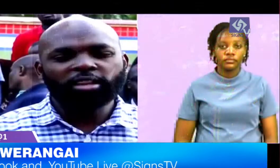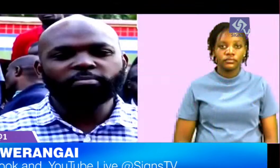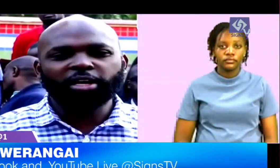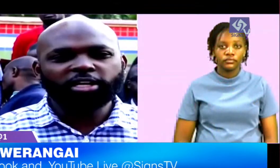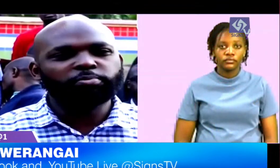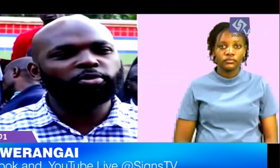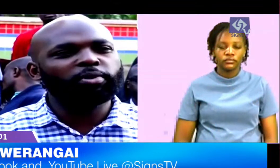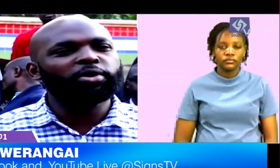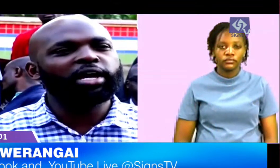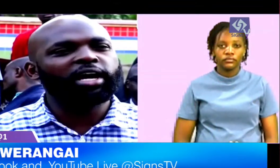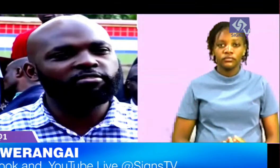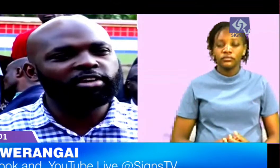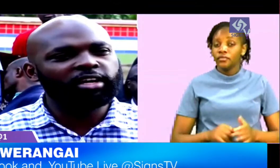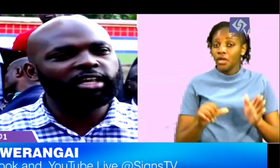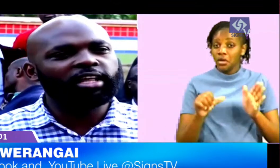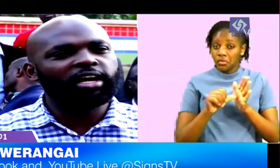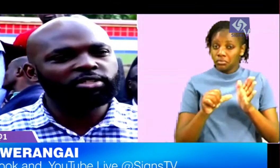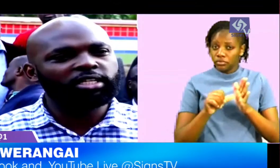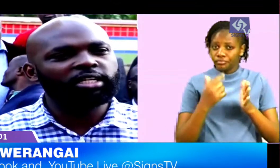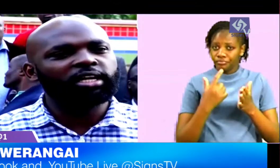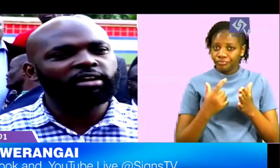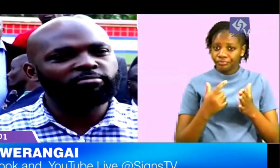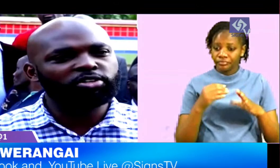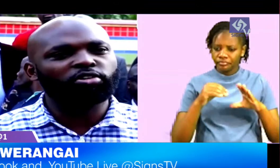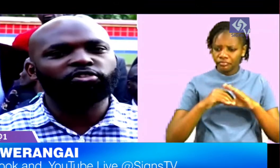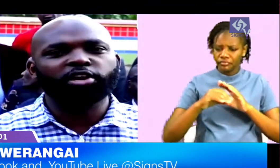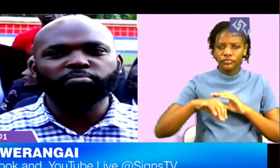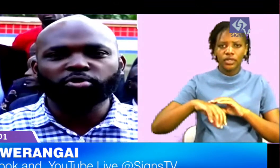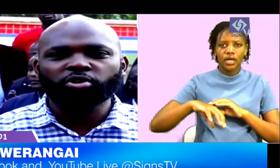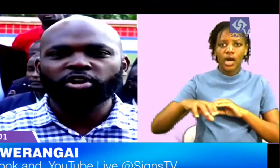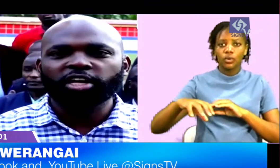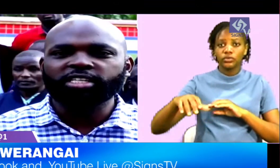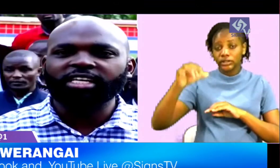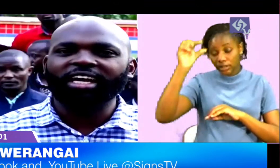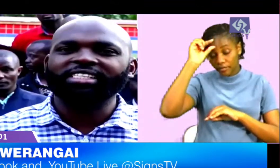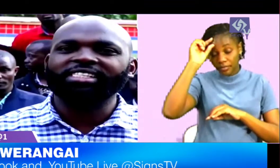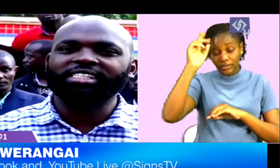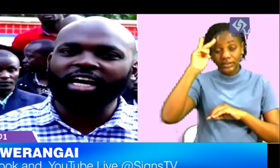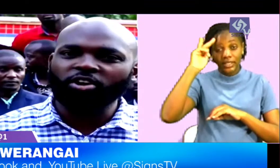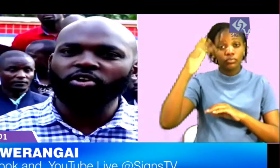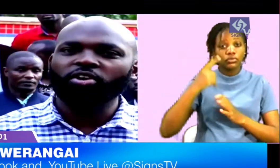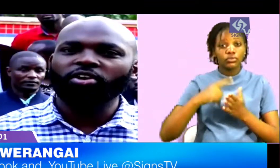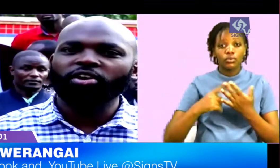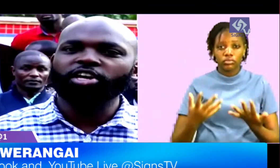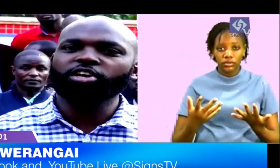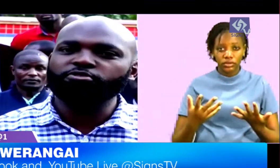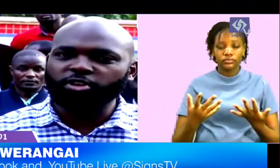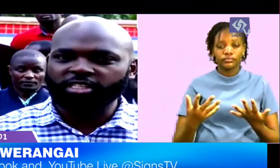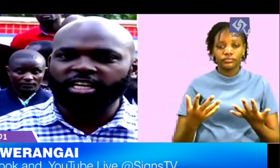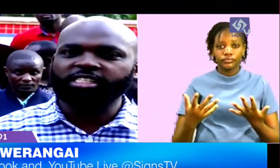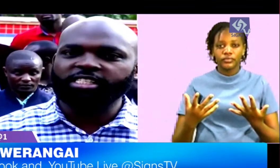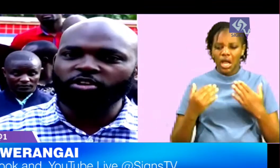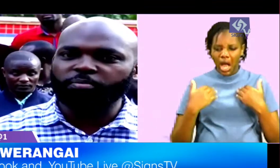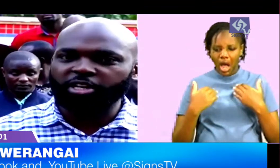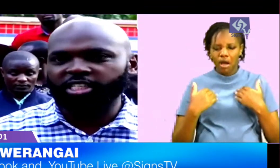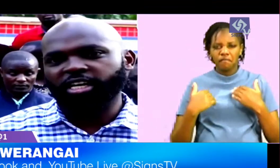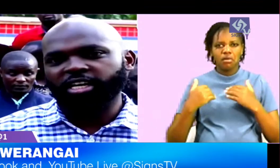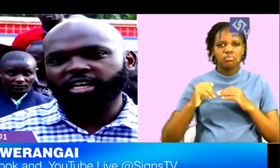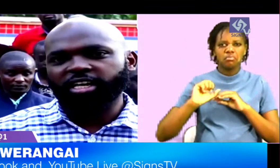The biggest problem we are having in the county government of Kiambu is external influence, external pressure that